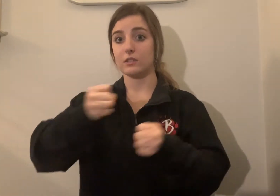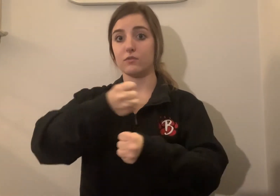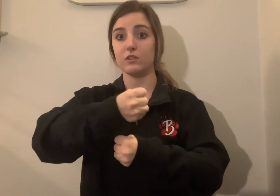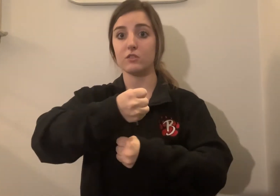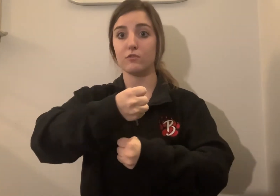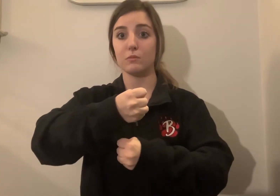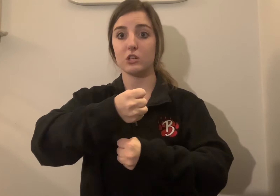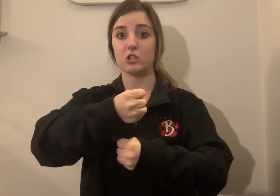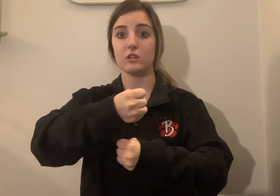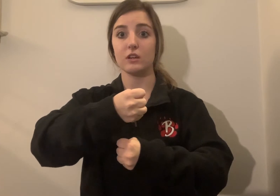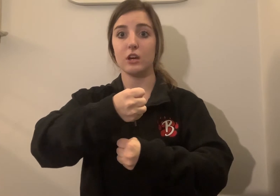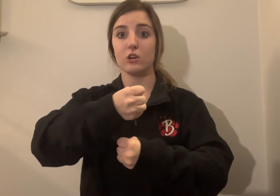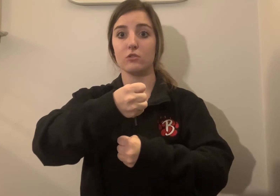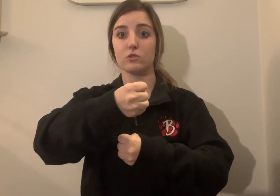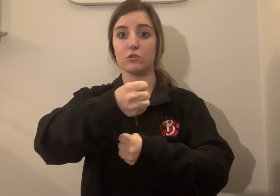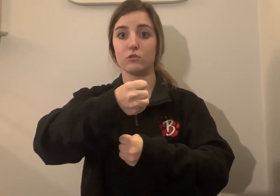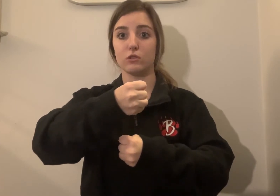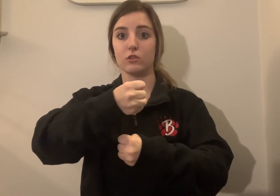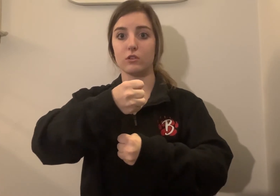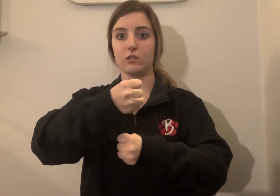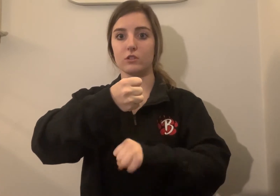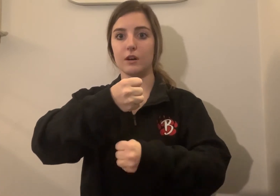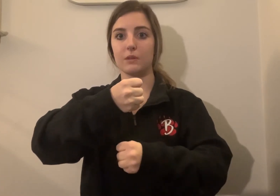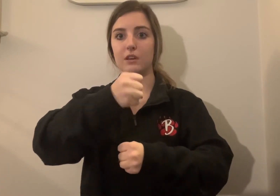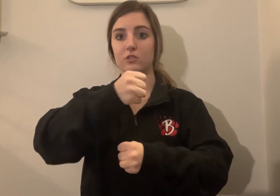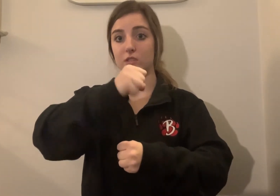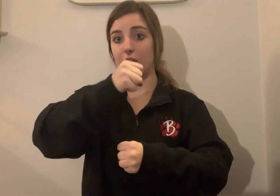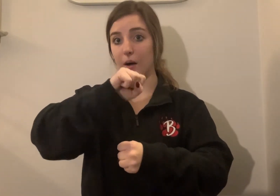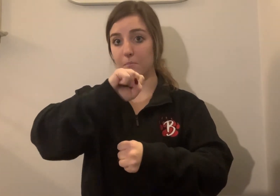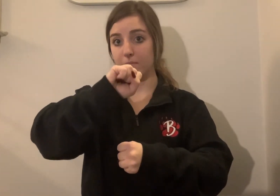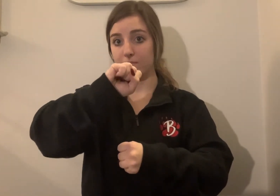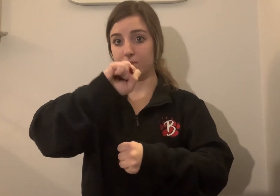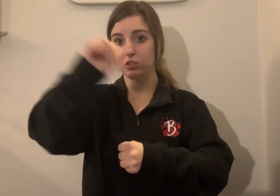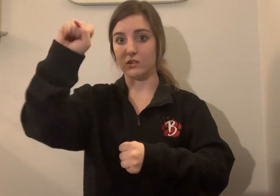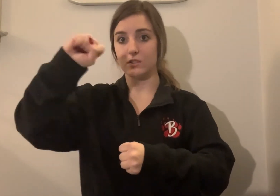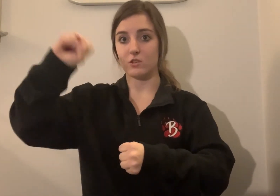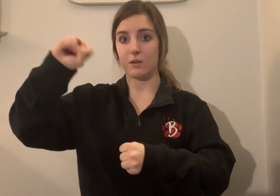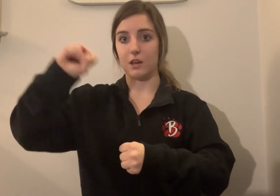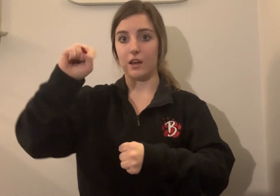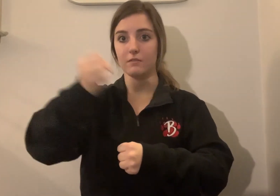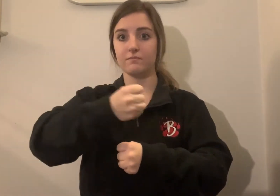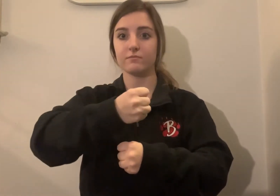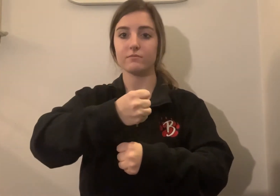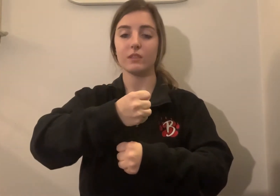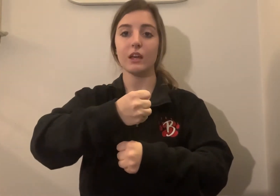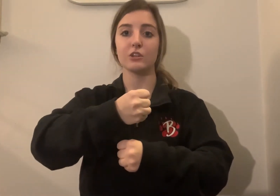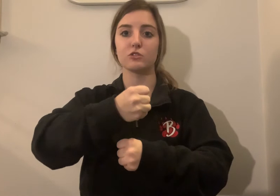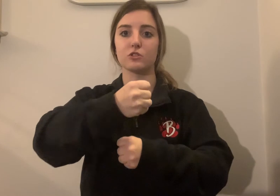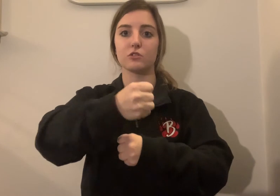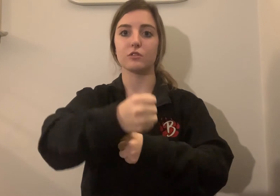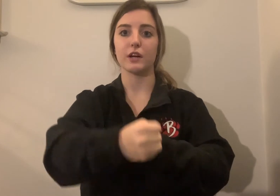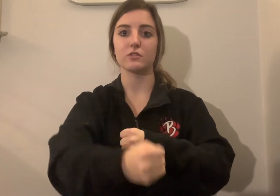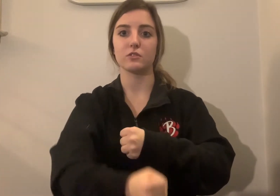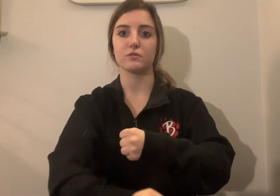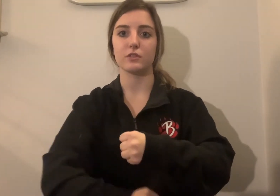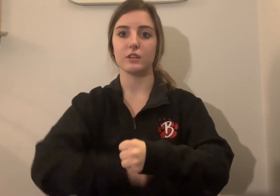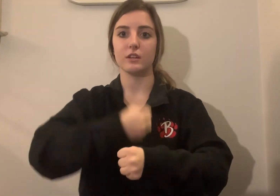fist formation. You circle your dominant is on top. So this is your dominant hand. And you circle it round to the front and